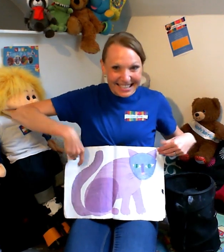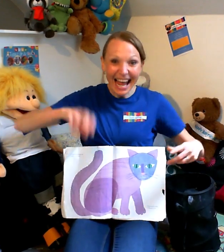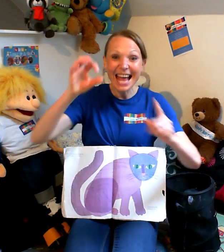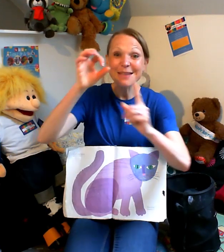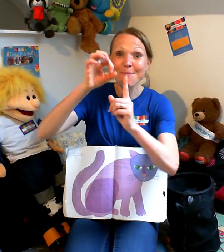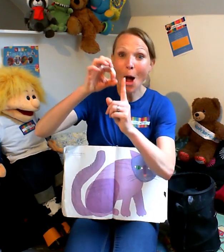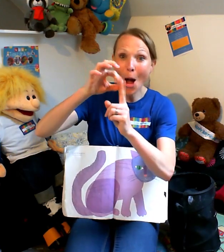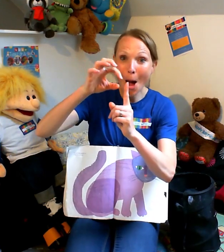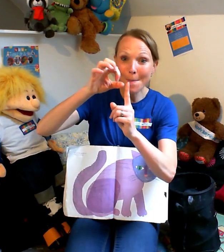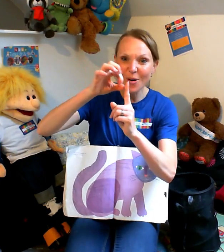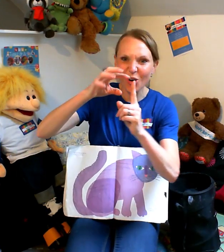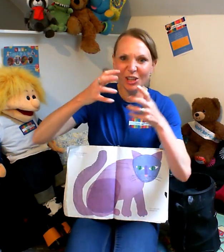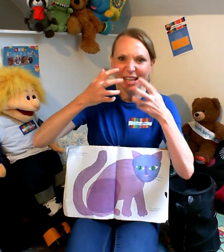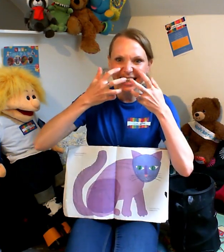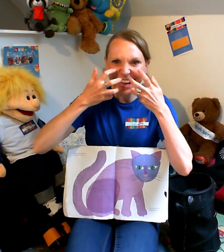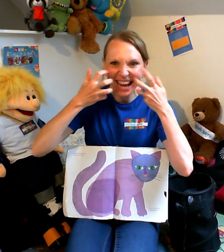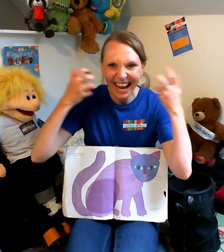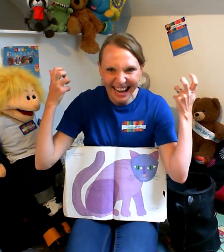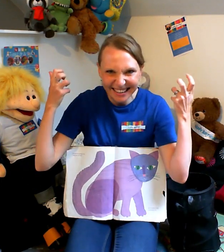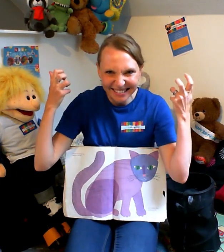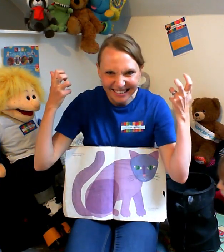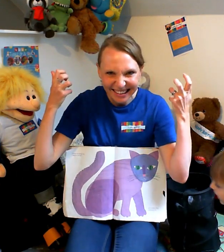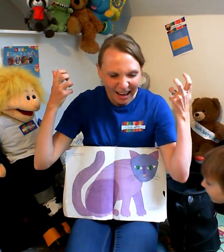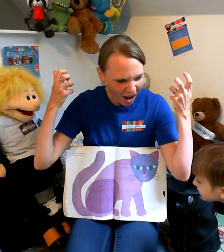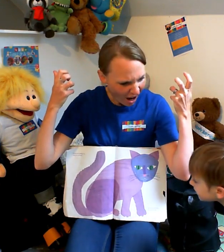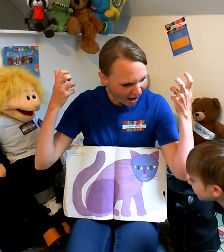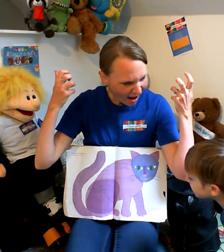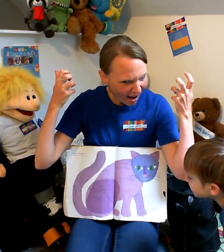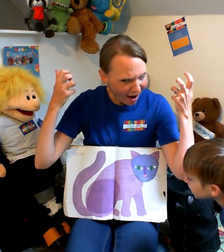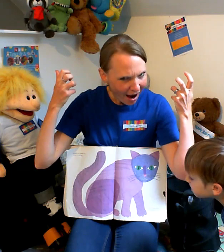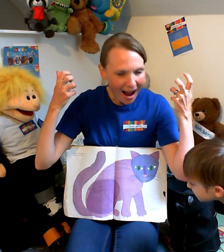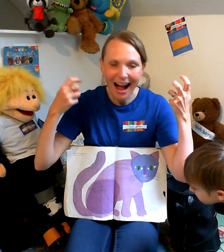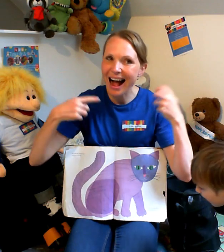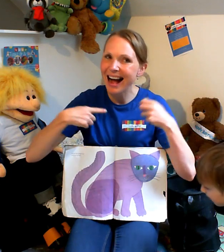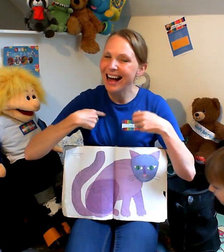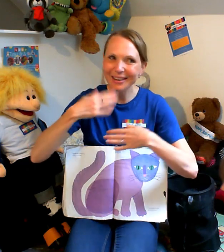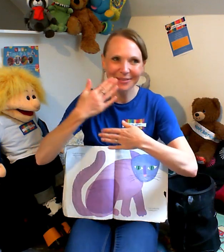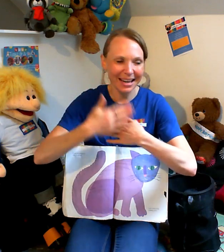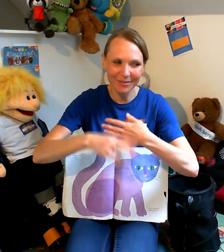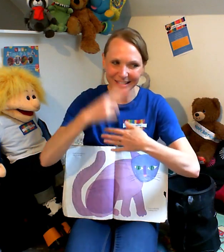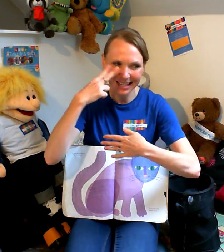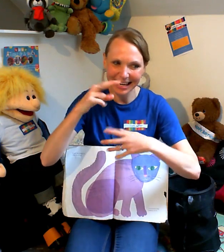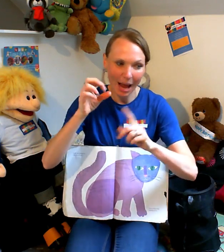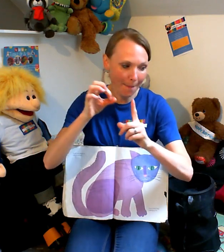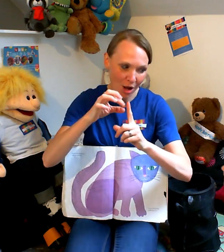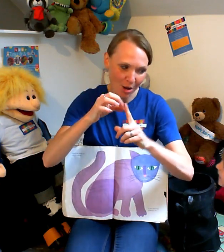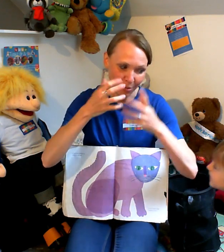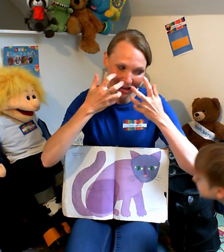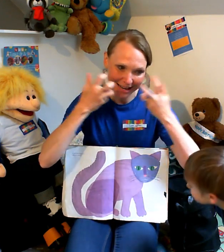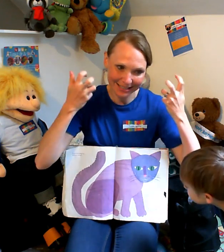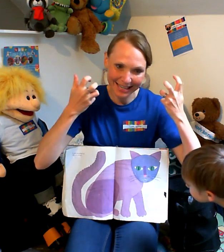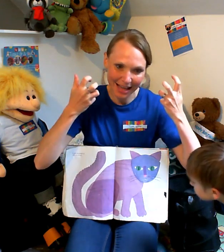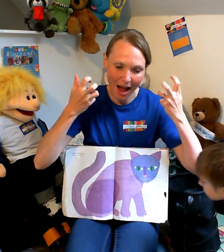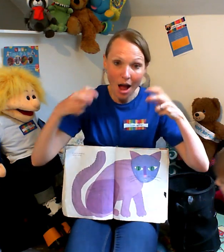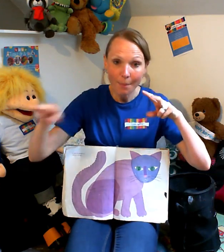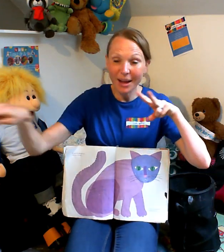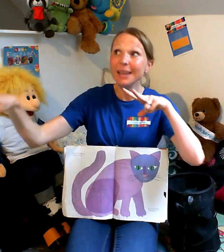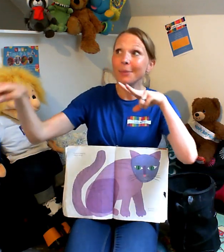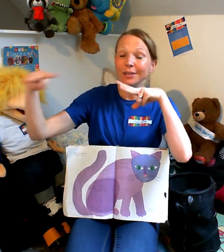a purple cat. I've never seen a purple cat. I've never seen a purple cat either, but he was